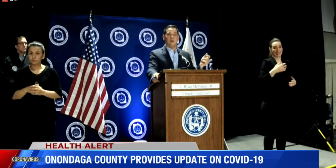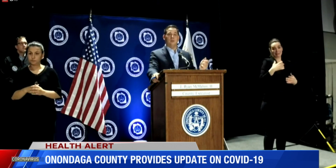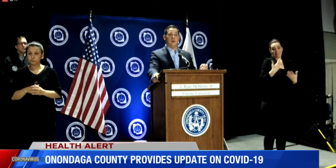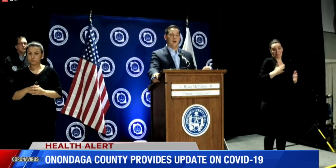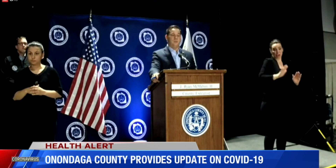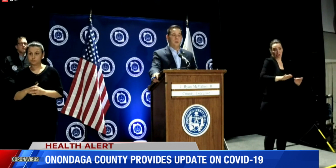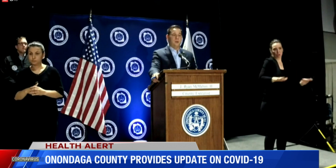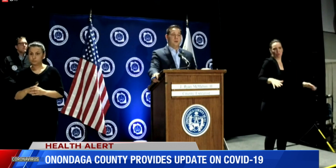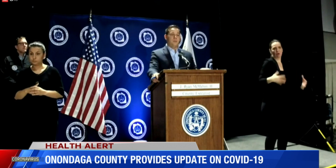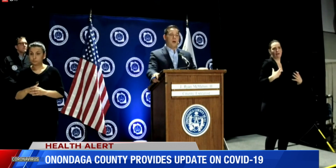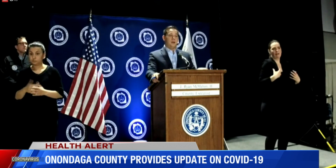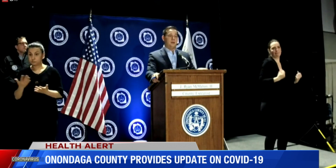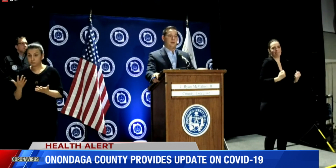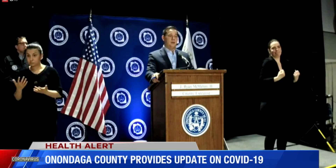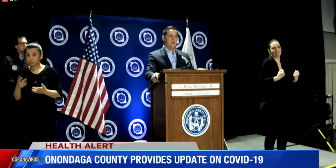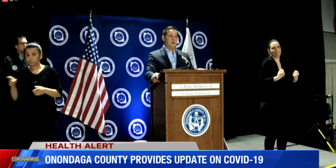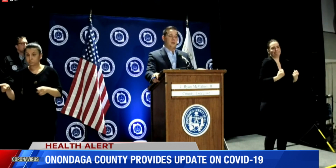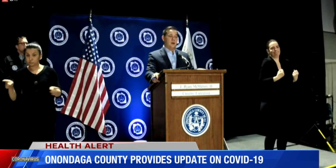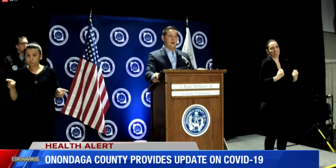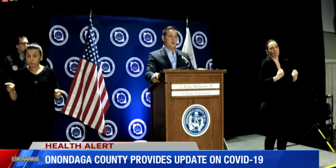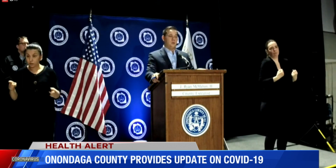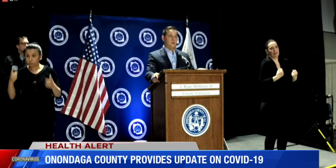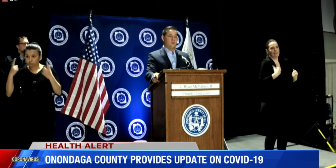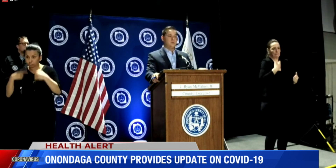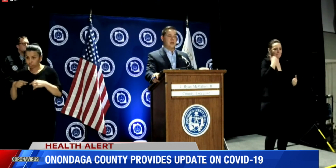really know. But we've